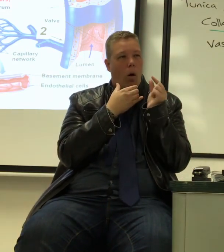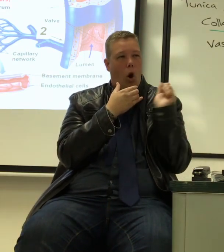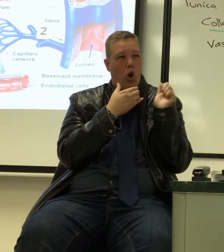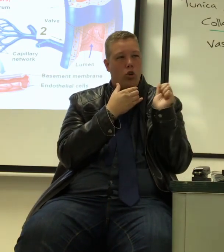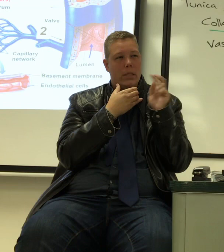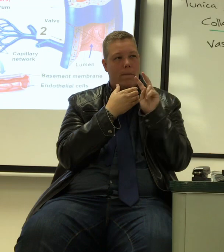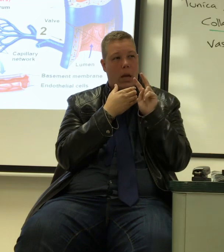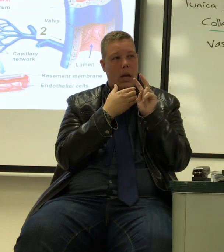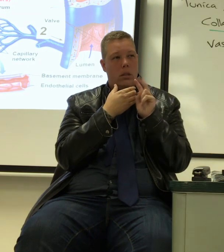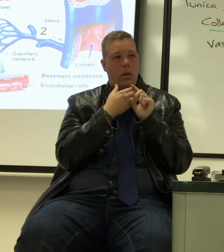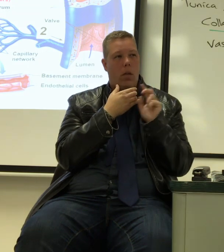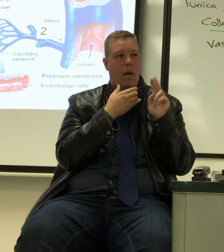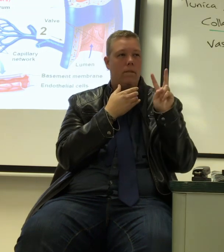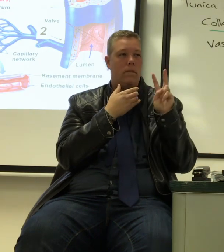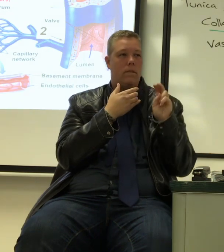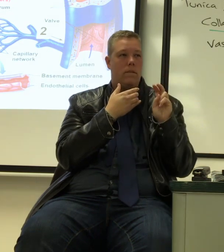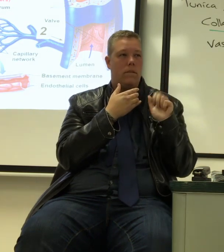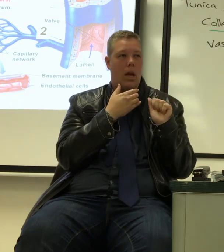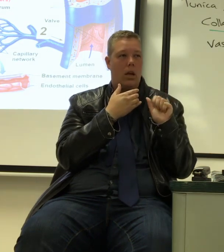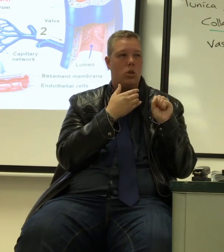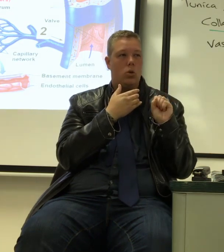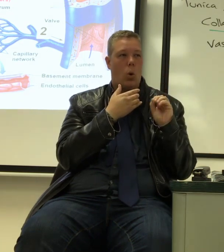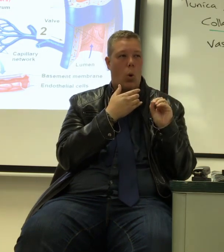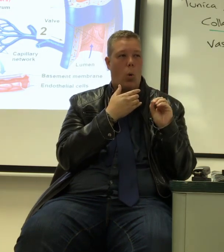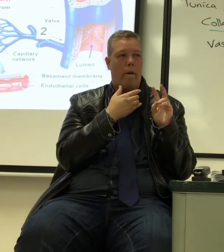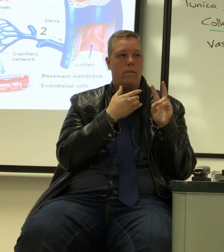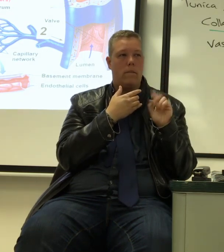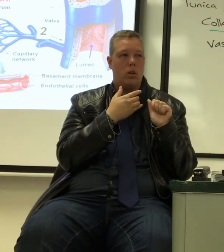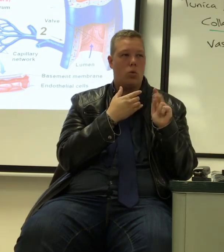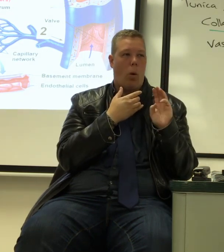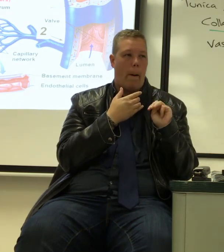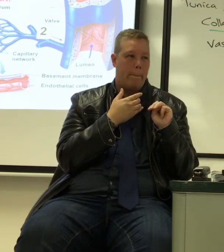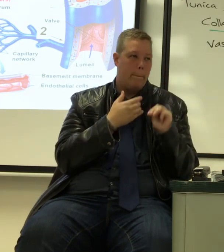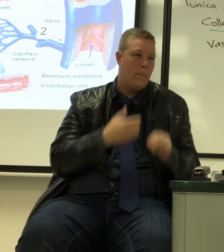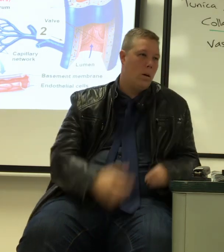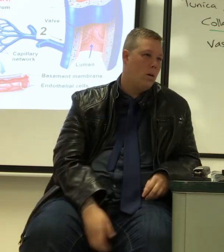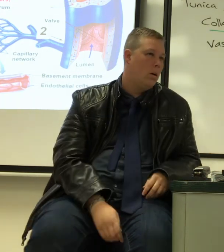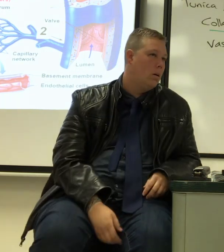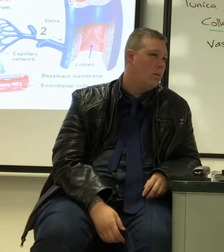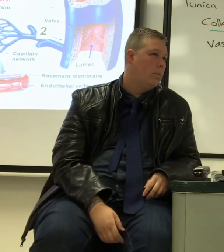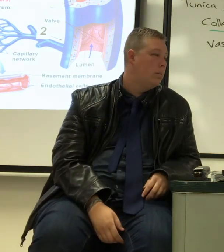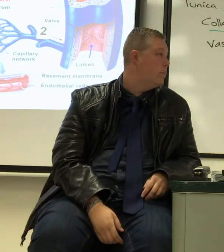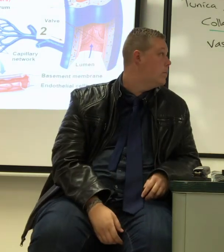the basal vasorum. I'll just draw small arteries.